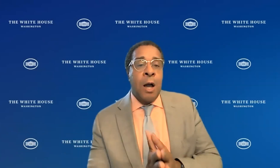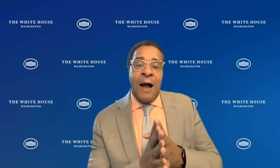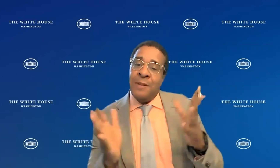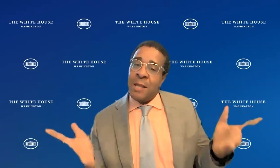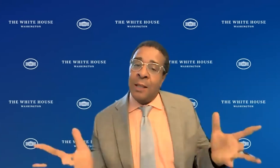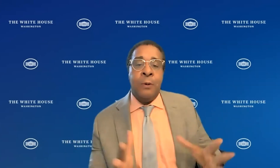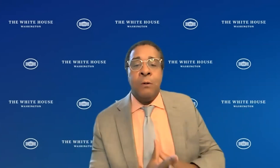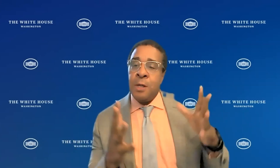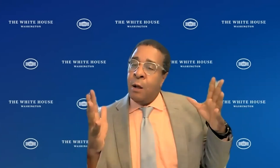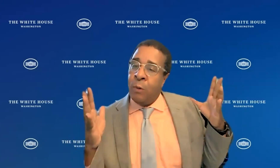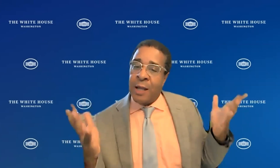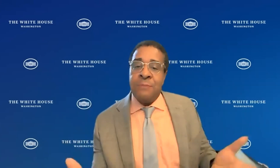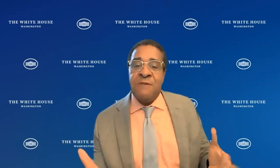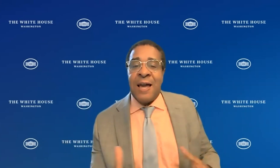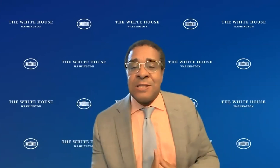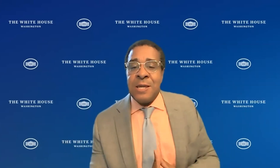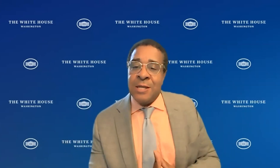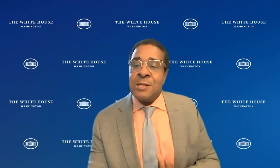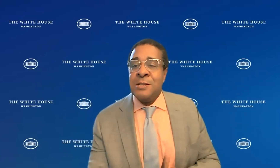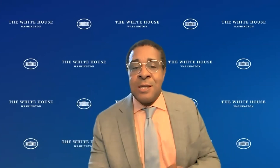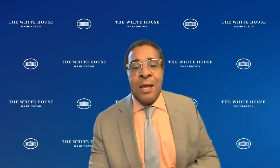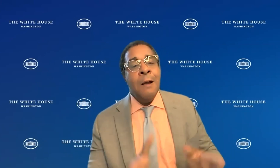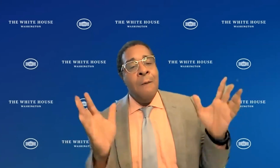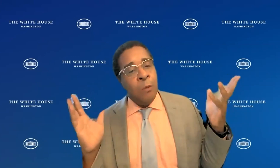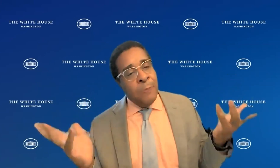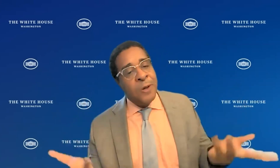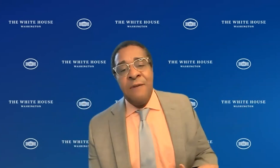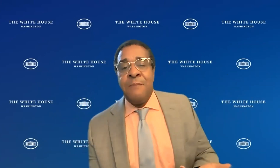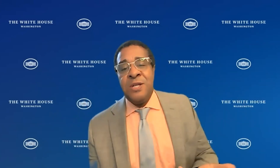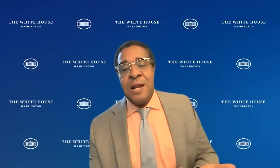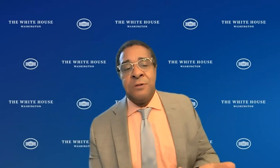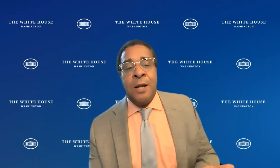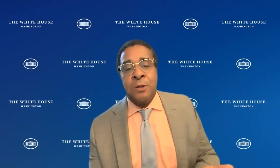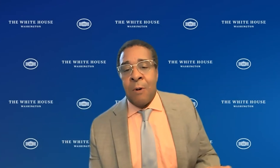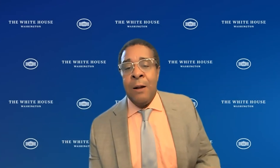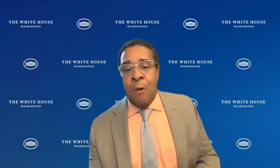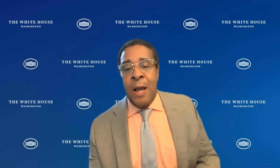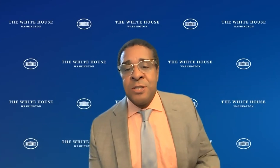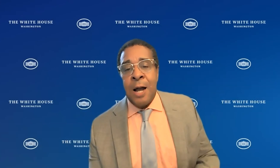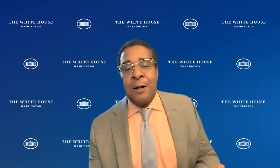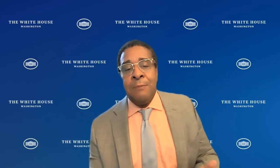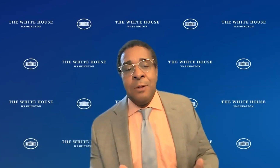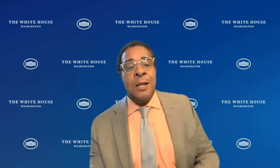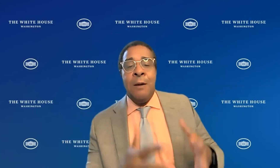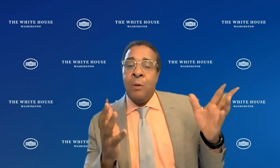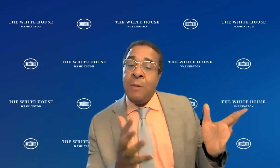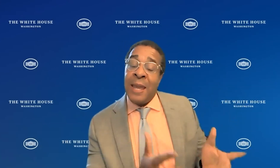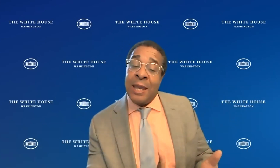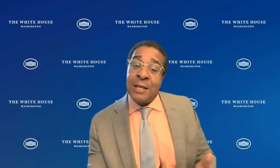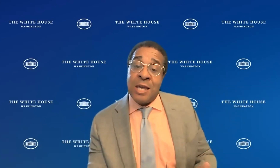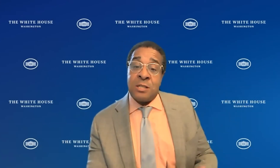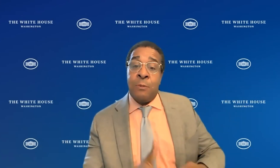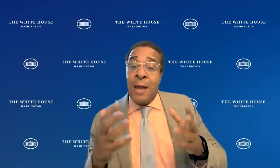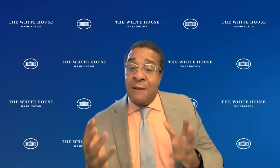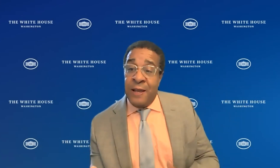accessible. So I've been telling people, when it comes to vaccine hesitancy, when we put the information out there the right way to our community, and when we